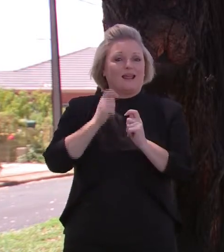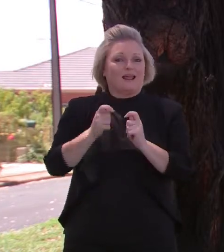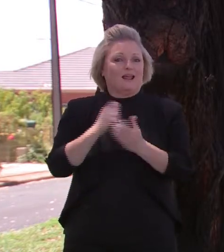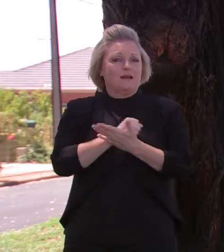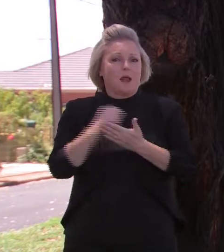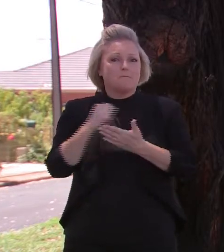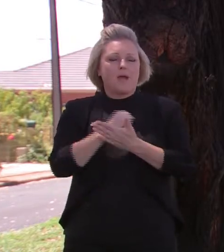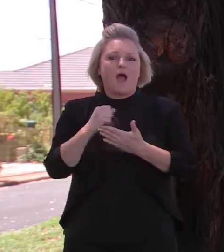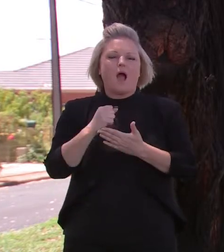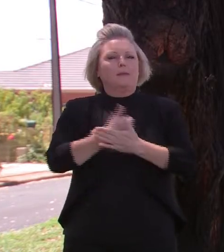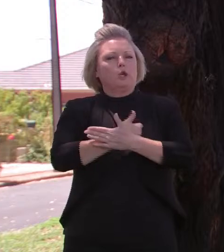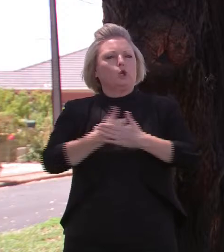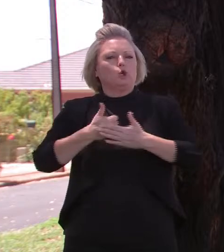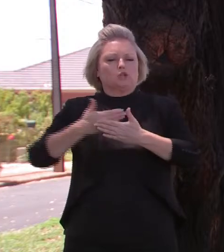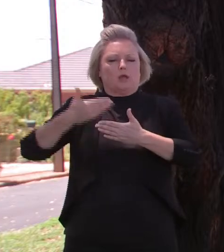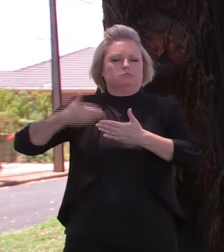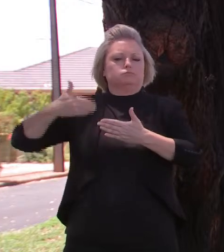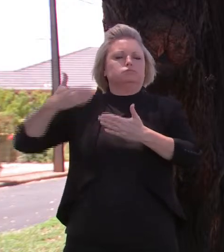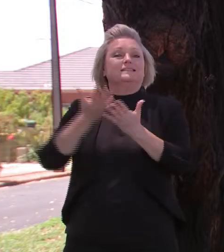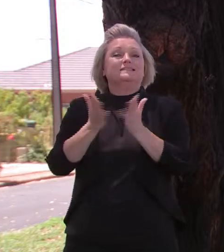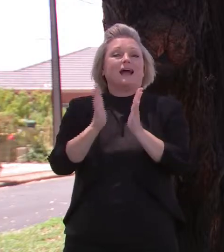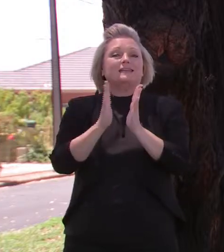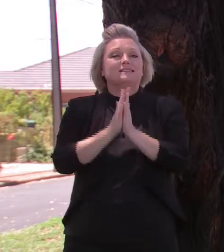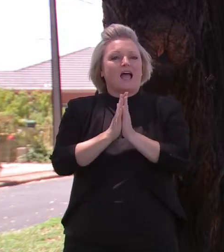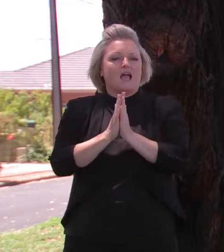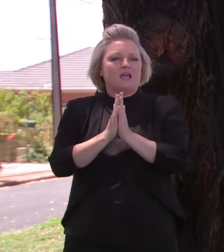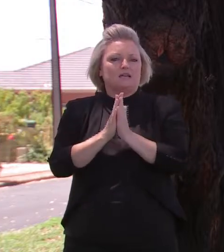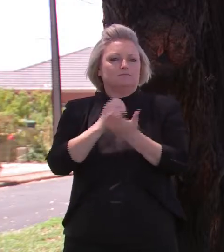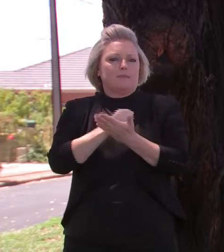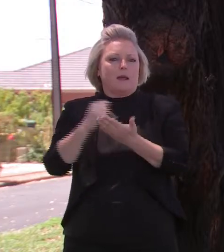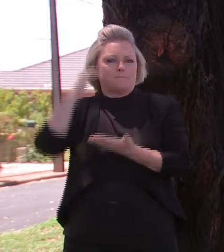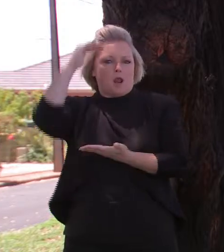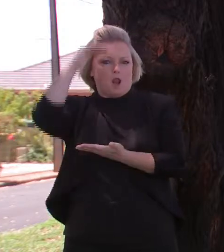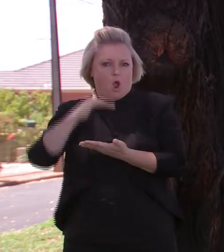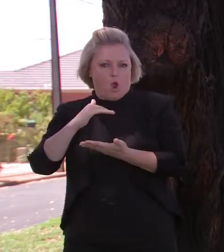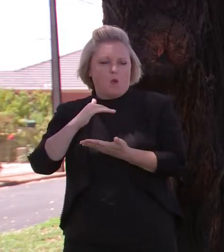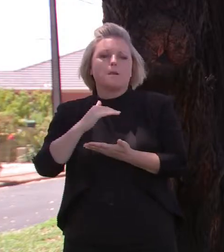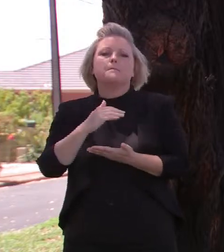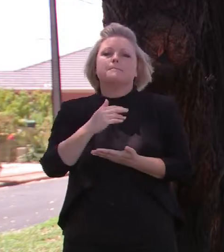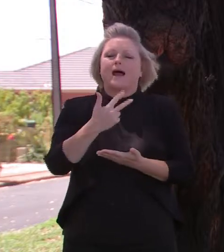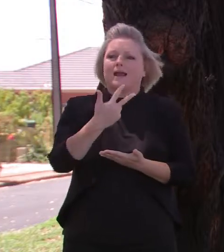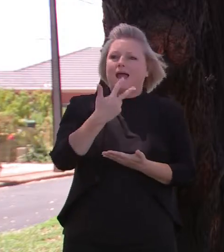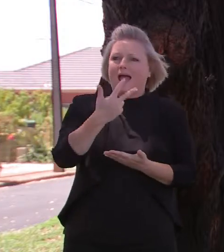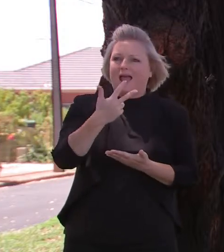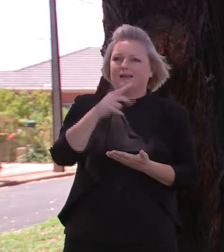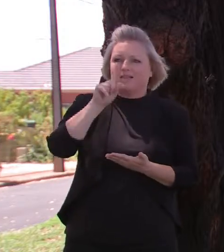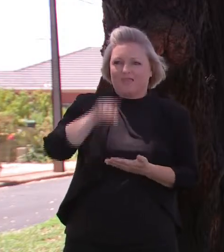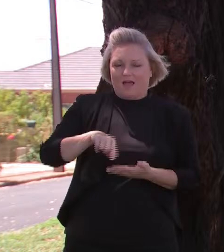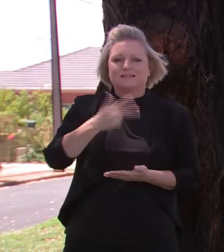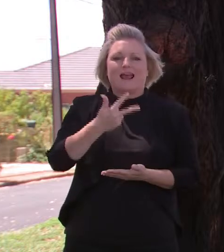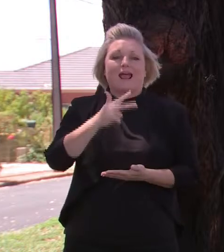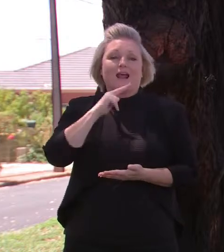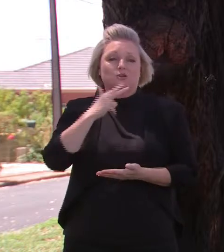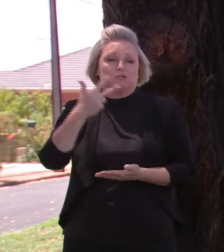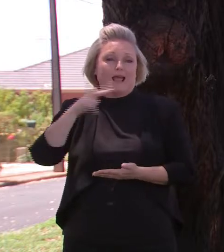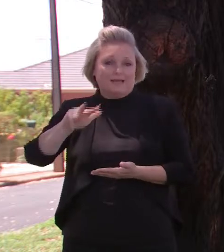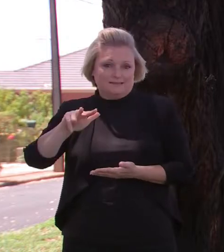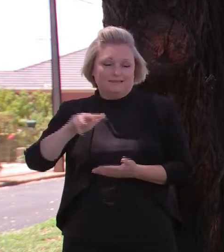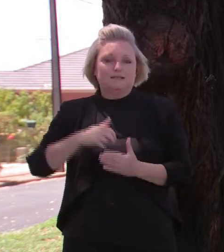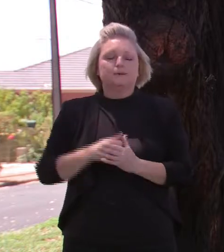on a Sunday, but we did have 8,880 PCR tests administered